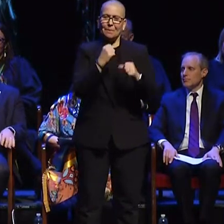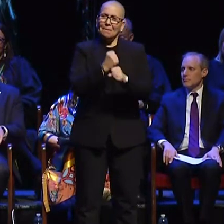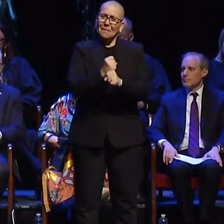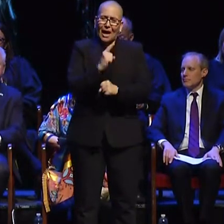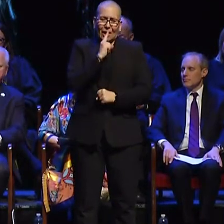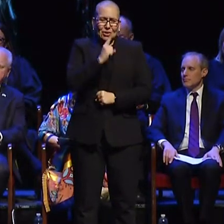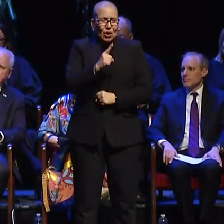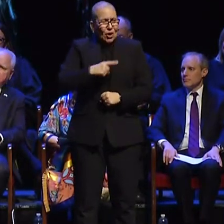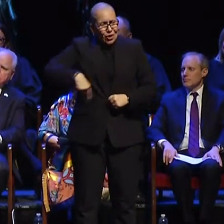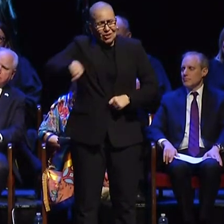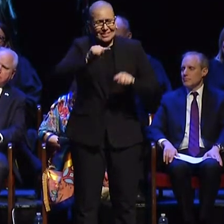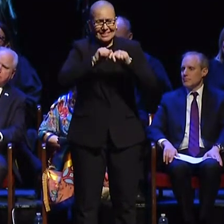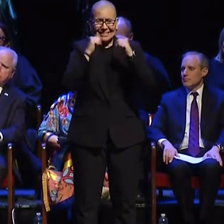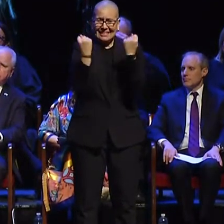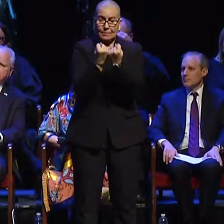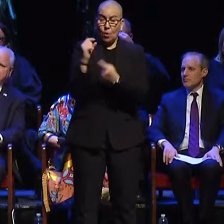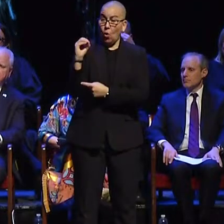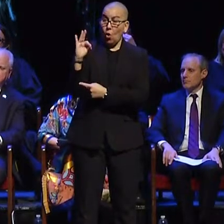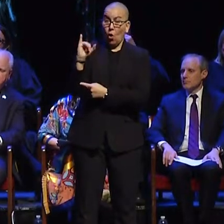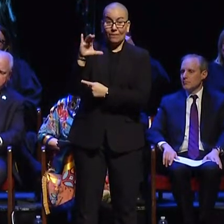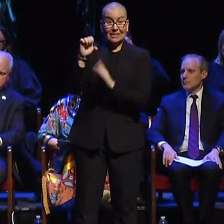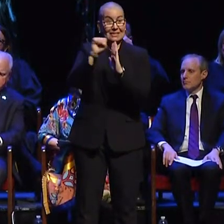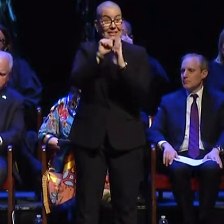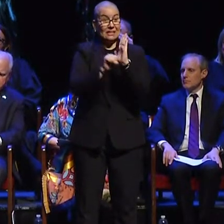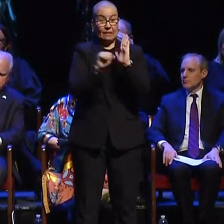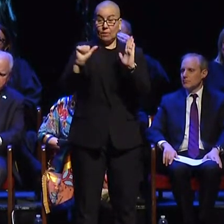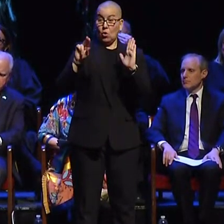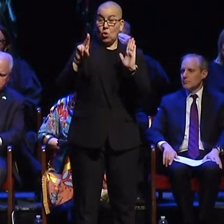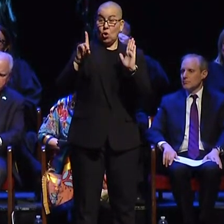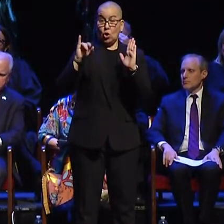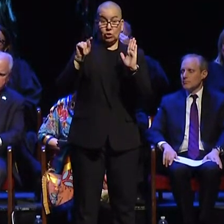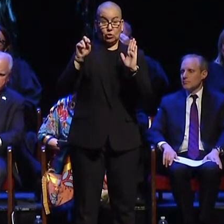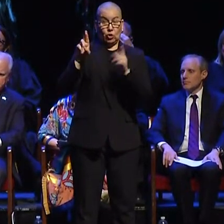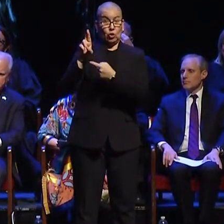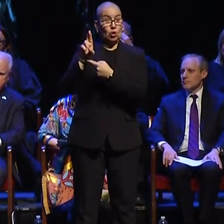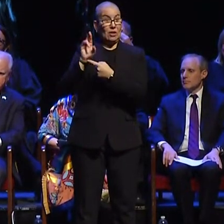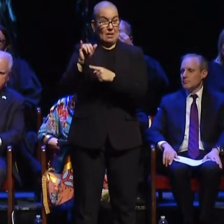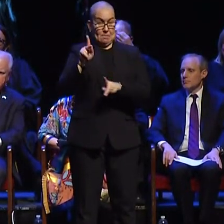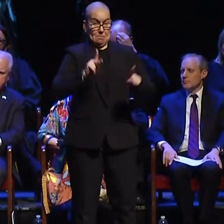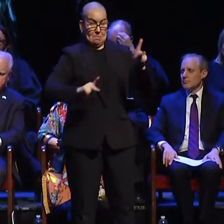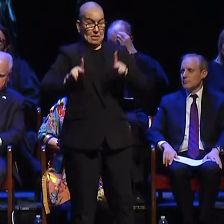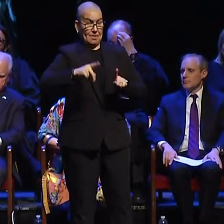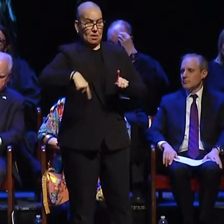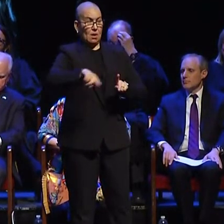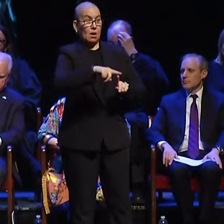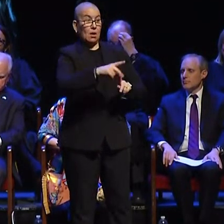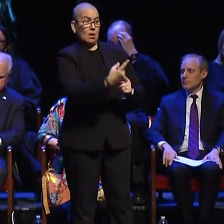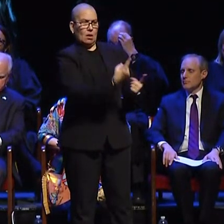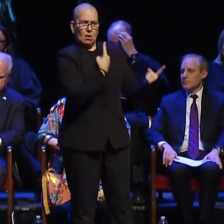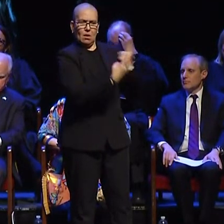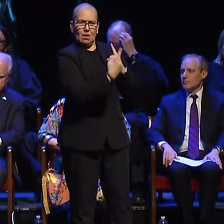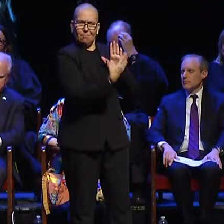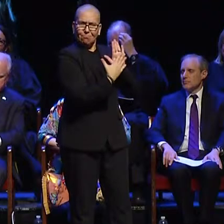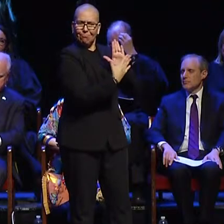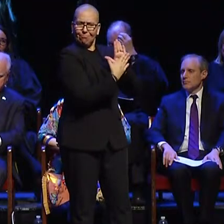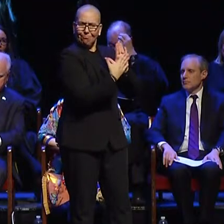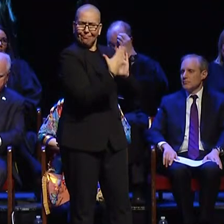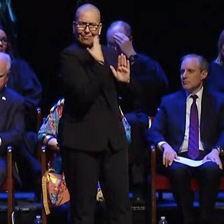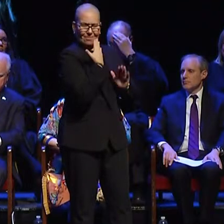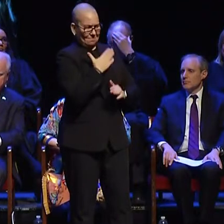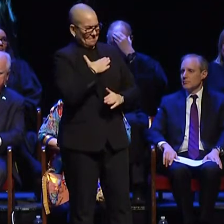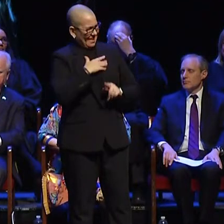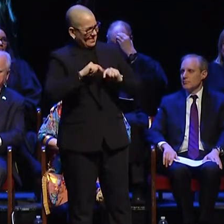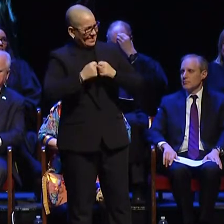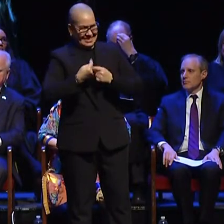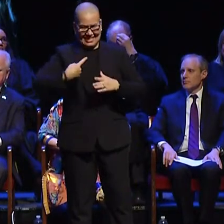the Office of the State Auditor, who I get compliments on every single day, get to keep their focus on the people who make